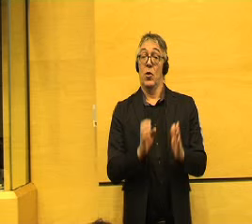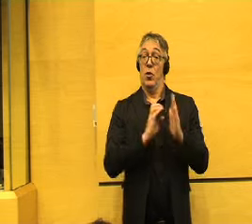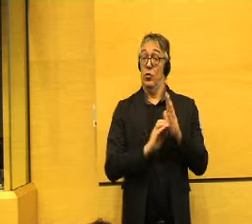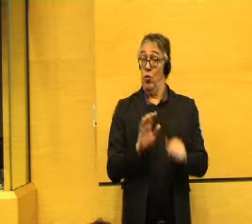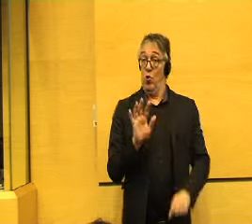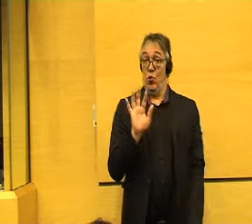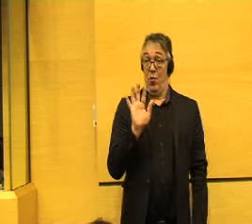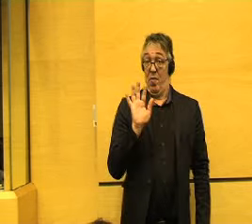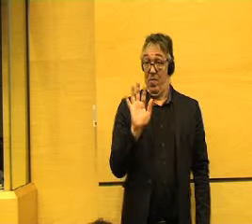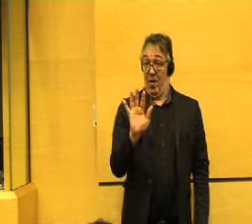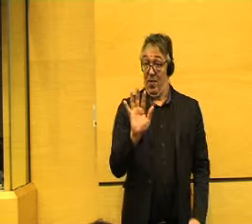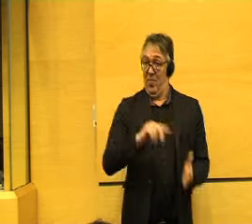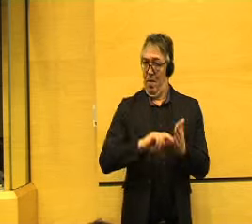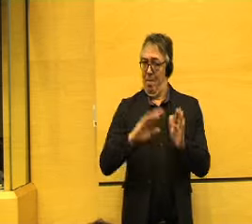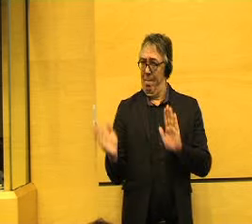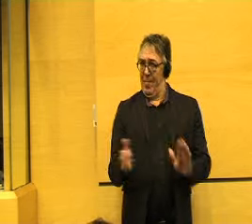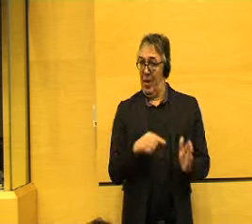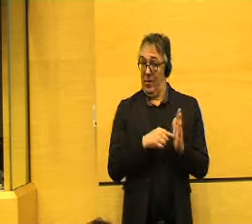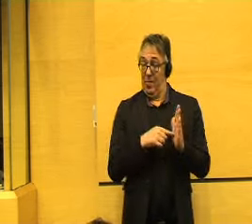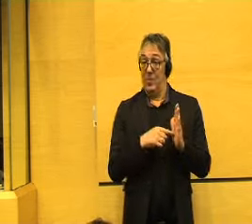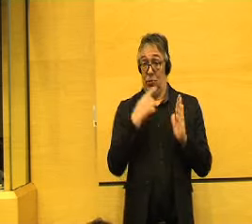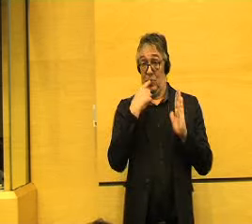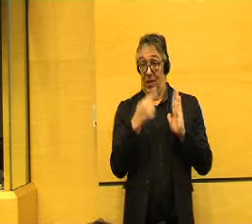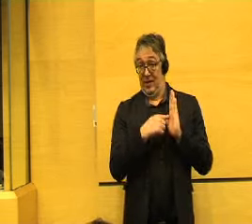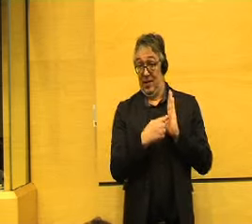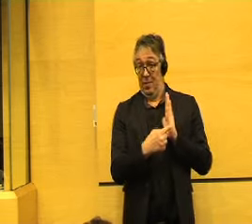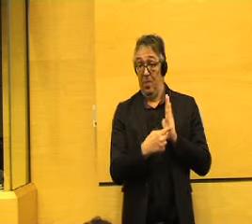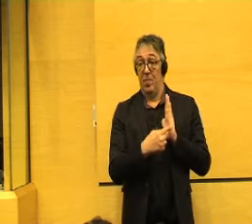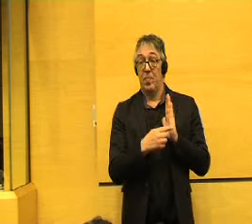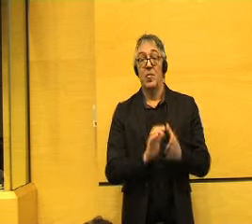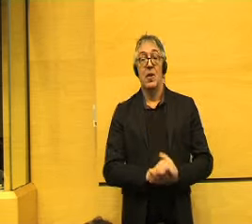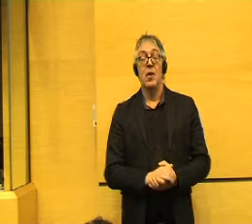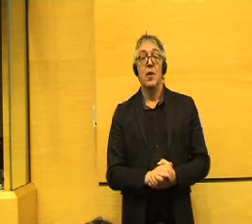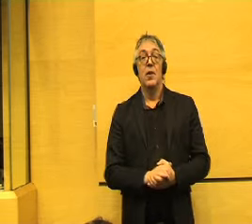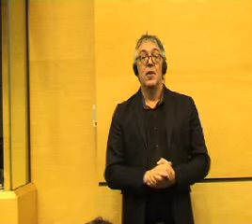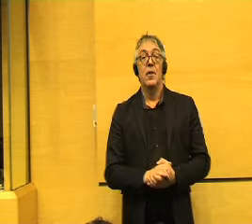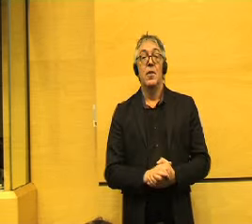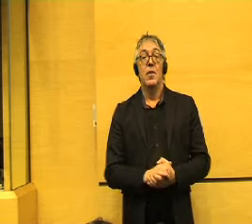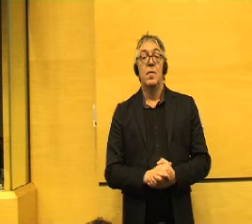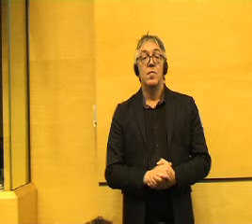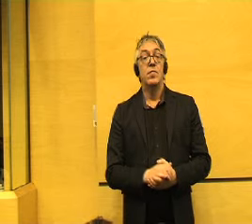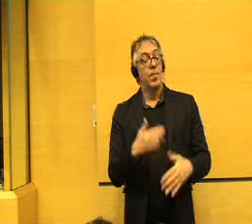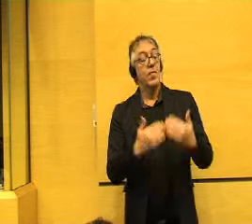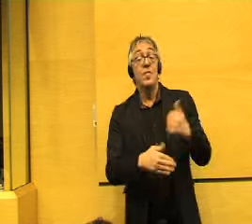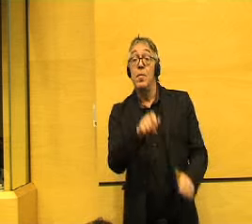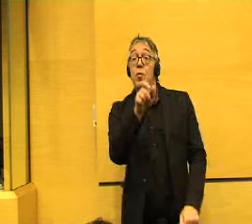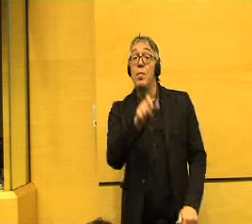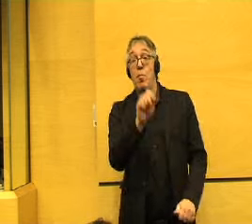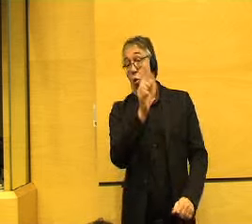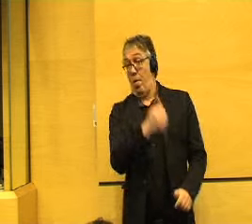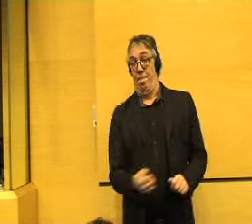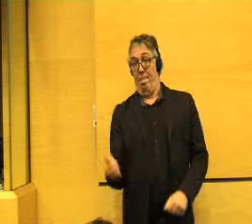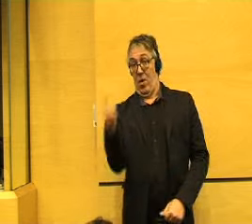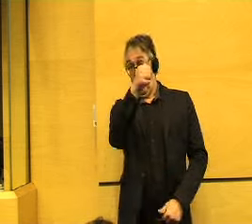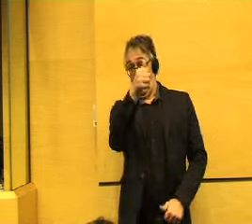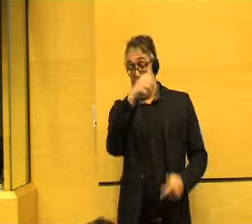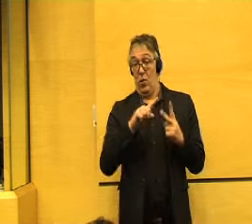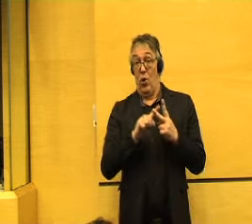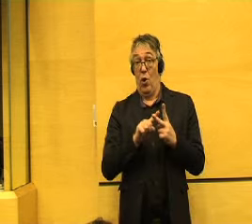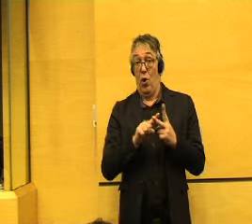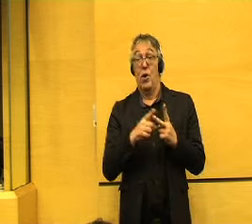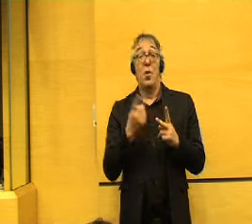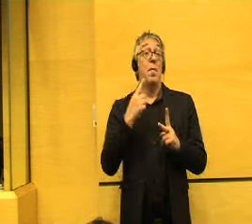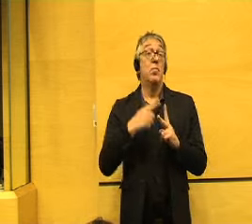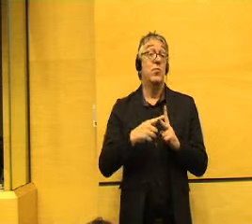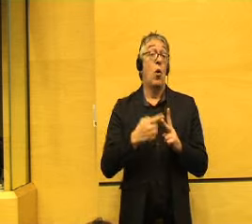regarding emergency support function sets the priority to persons with disabilities, elderly persons,